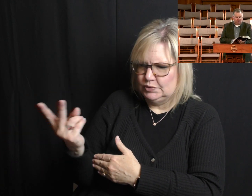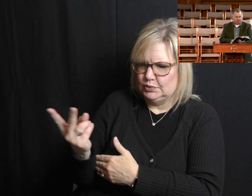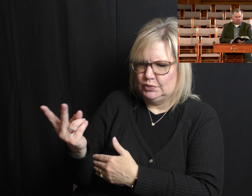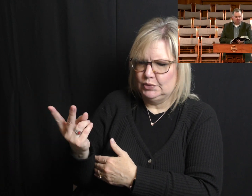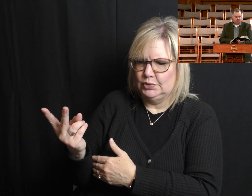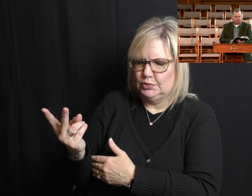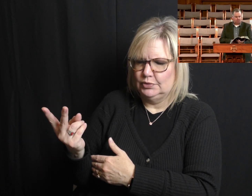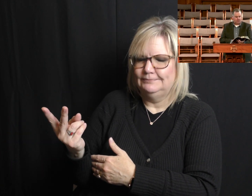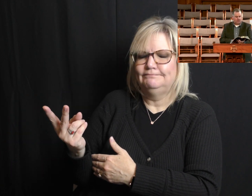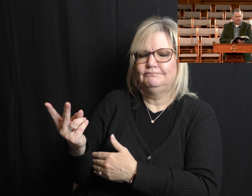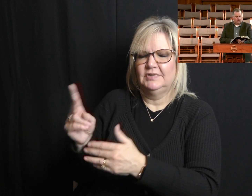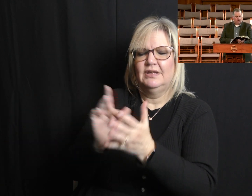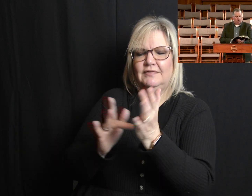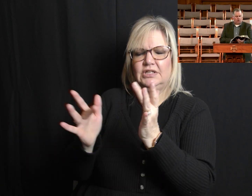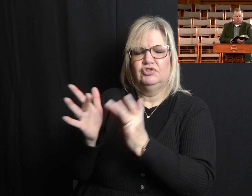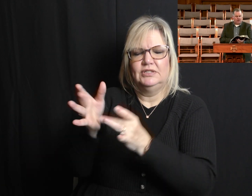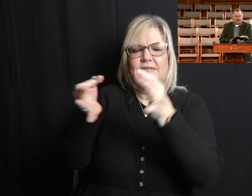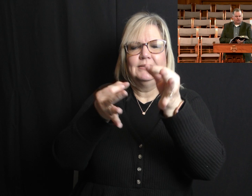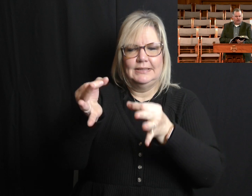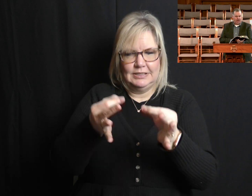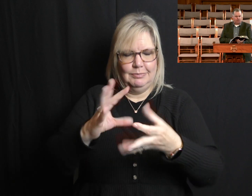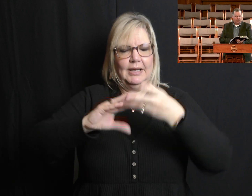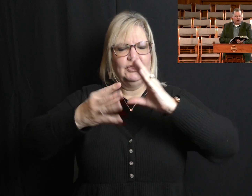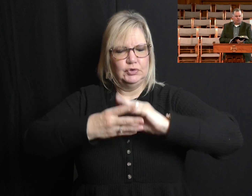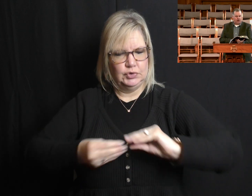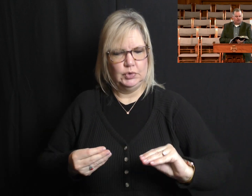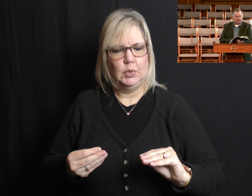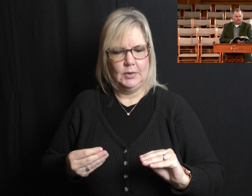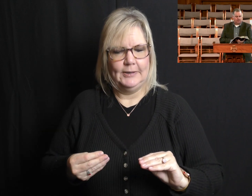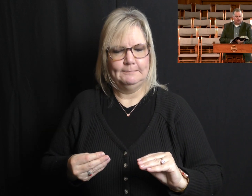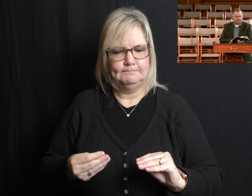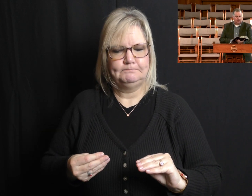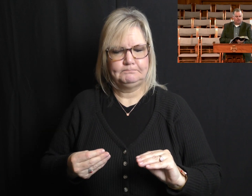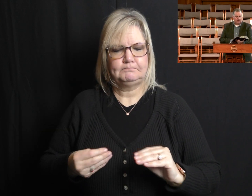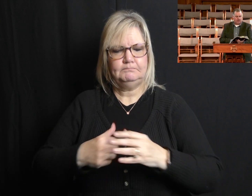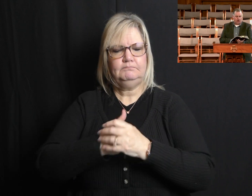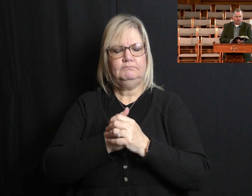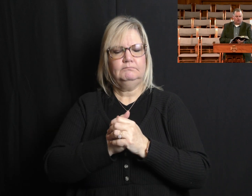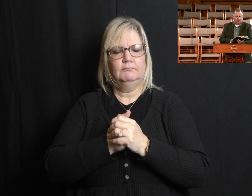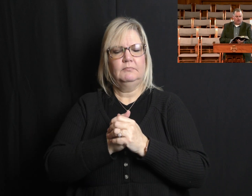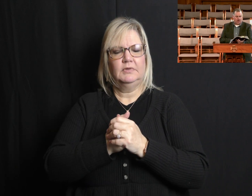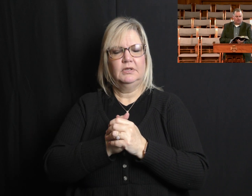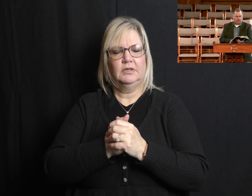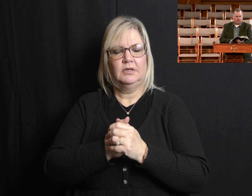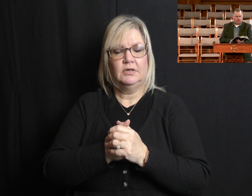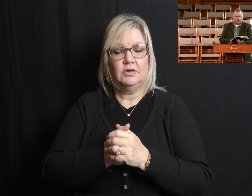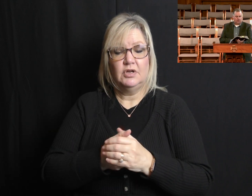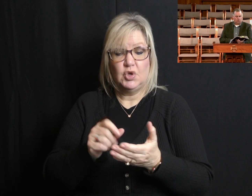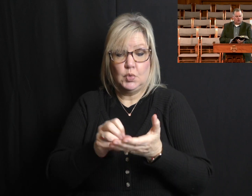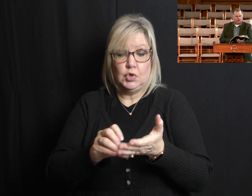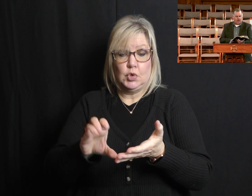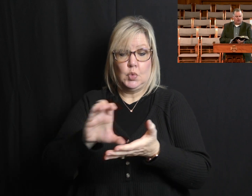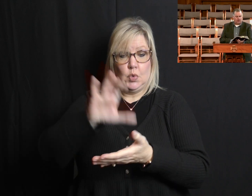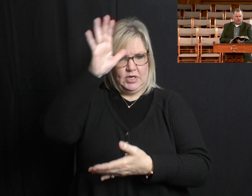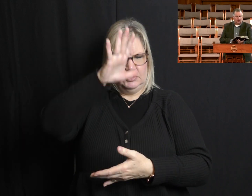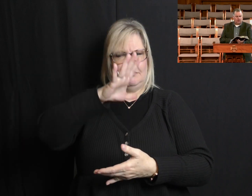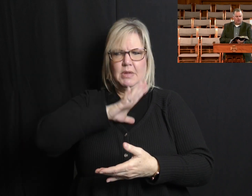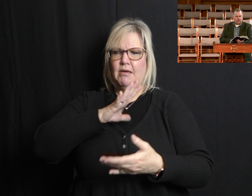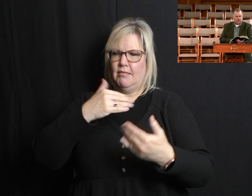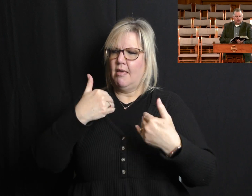parable. A rich man's land was very productive. He thought to himself, "What should